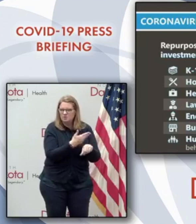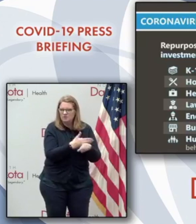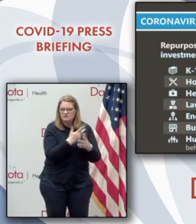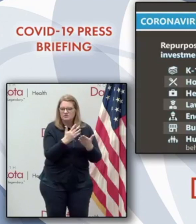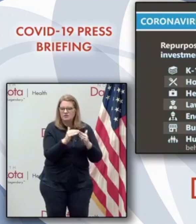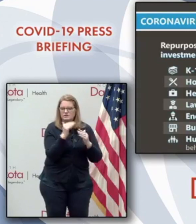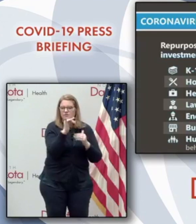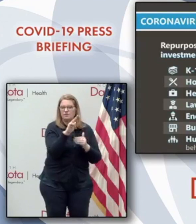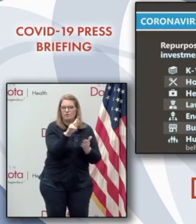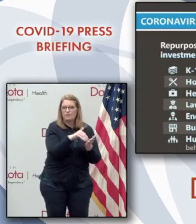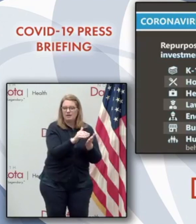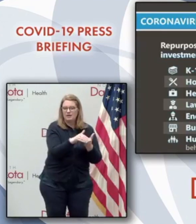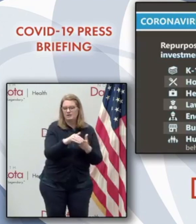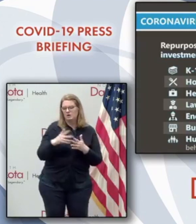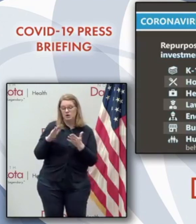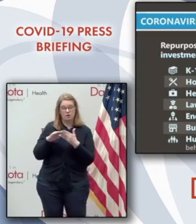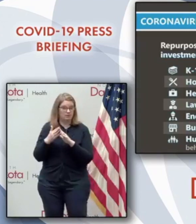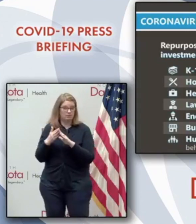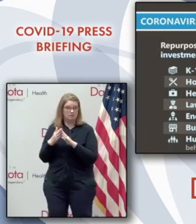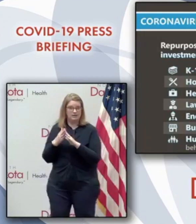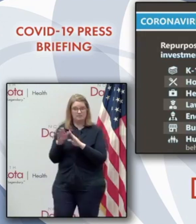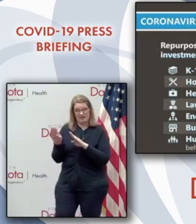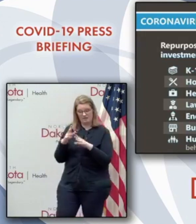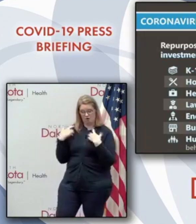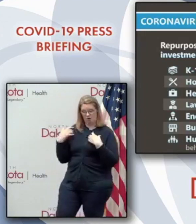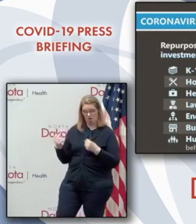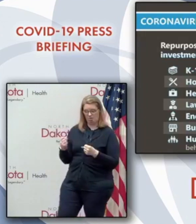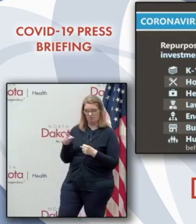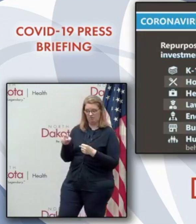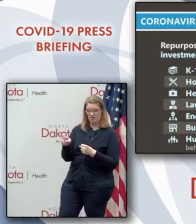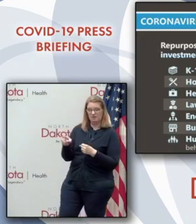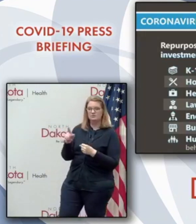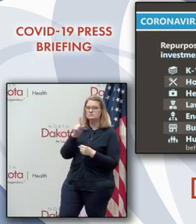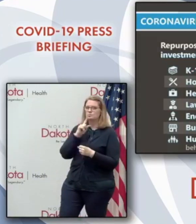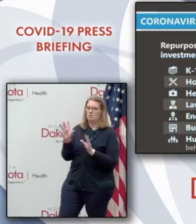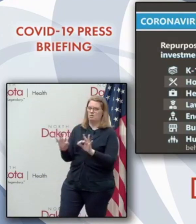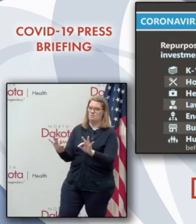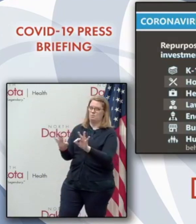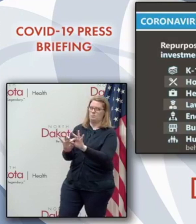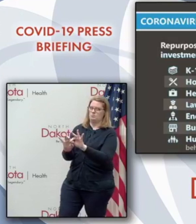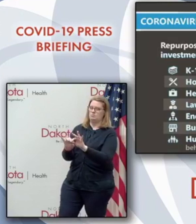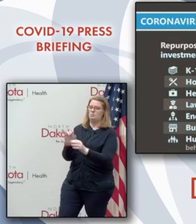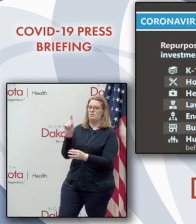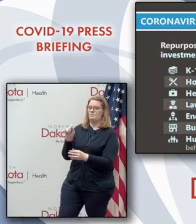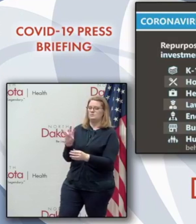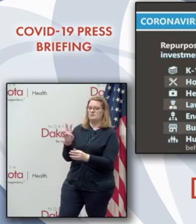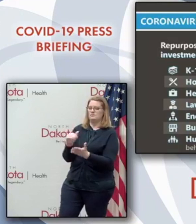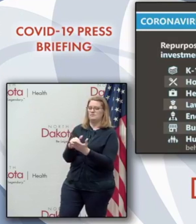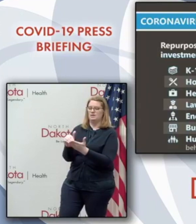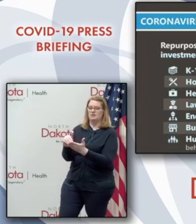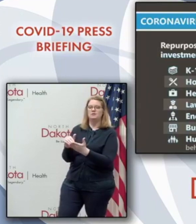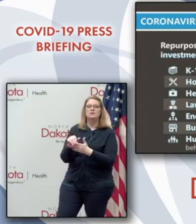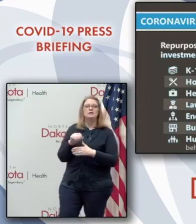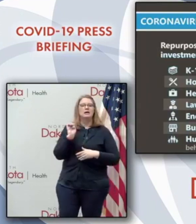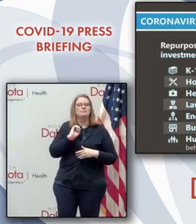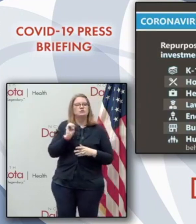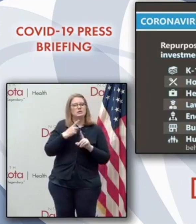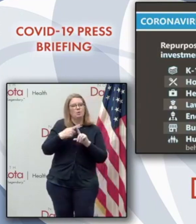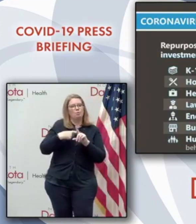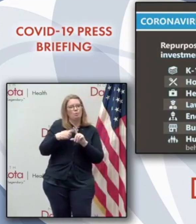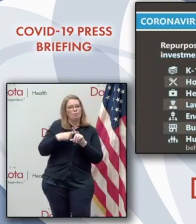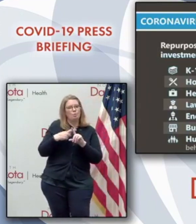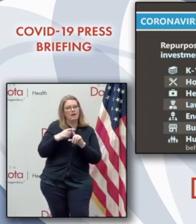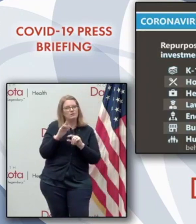million. Community-based behavioral health services, critically important right now, $1.7 million. The emergency rent bridge program,